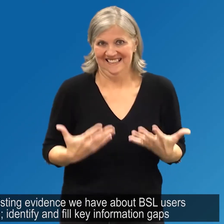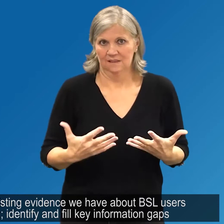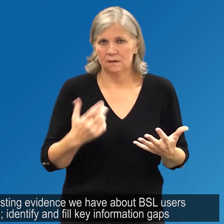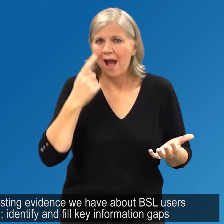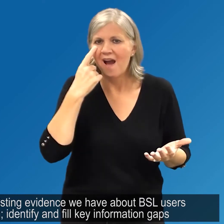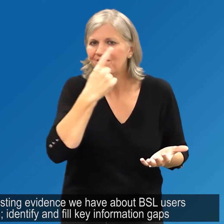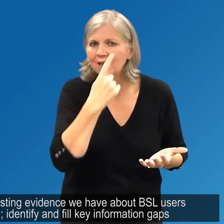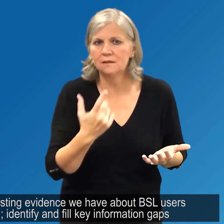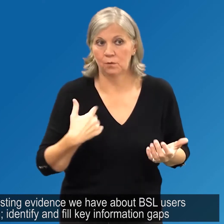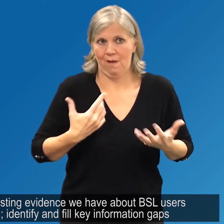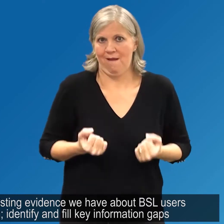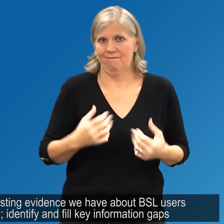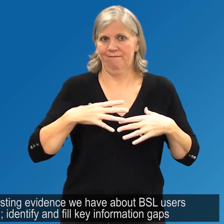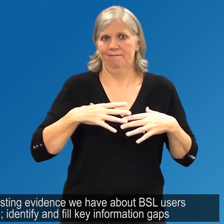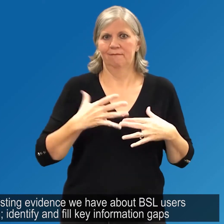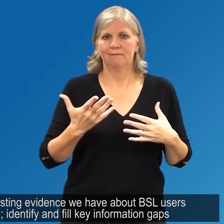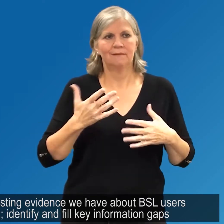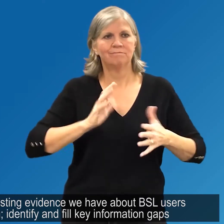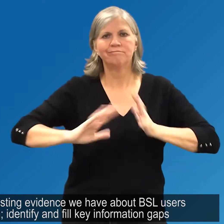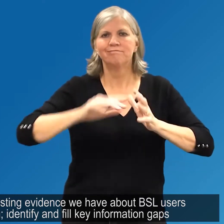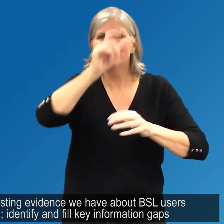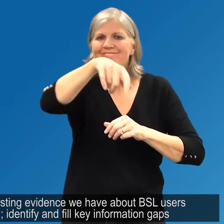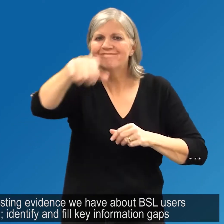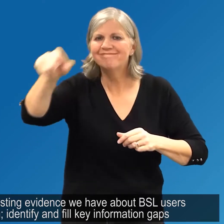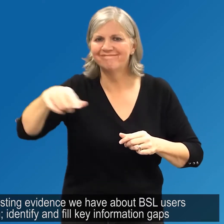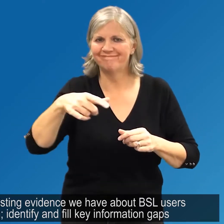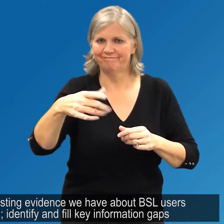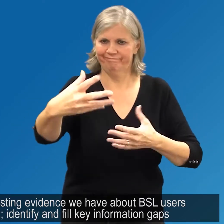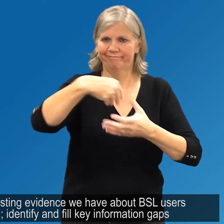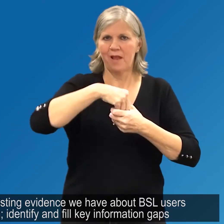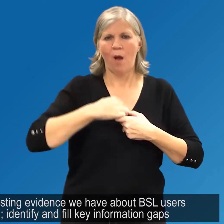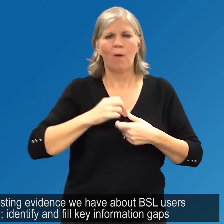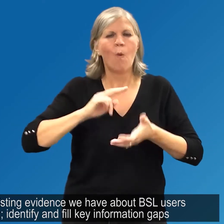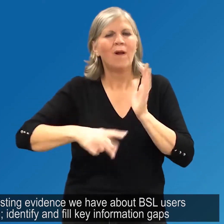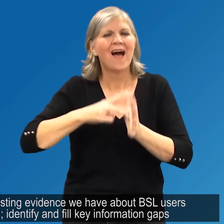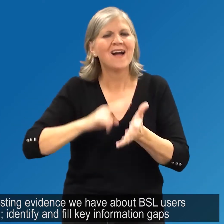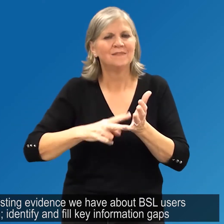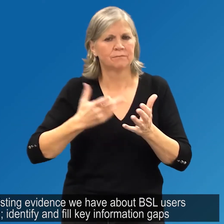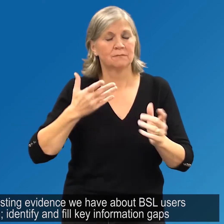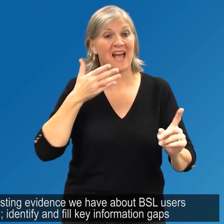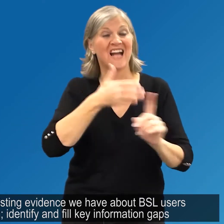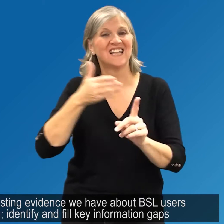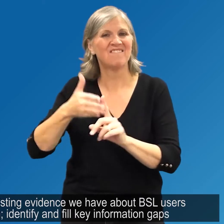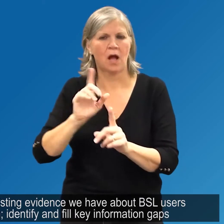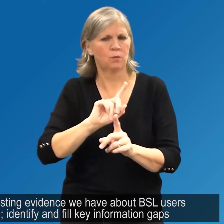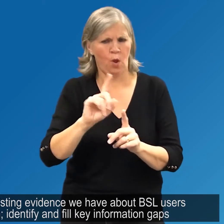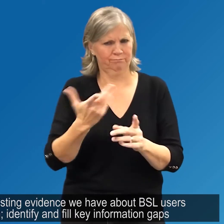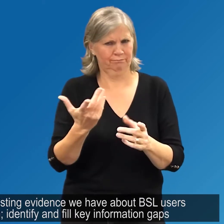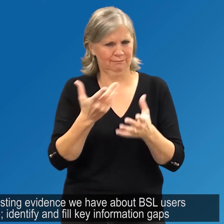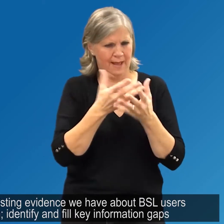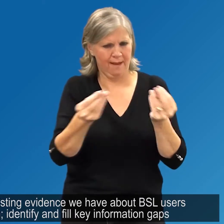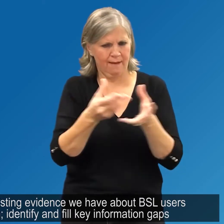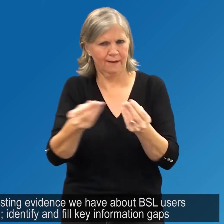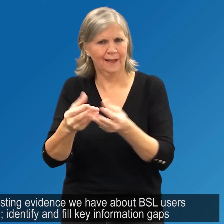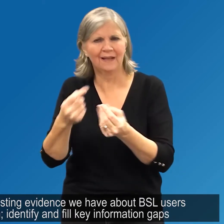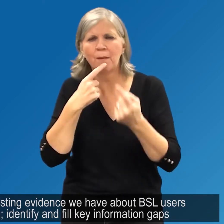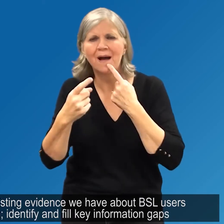Action 1. Analyse existing evidence we have about BSL users in our organisation. Identify